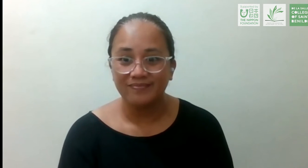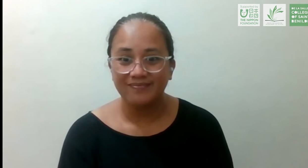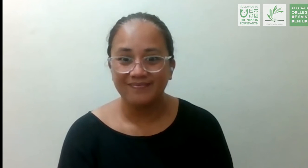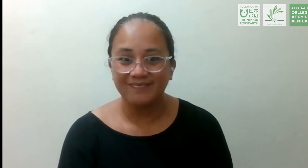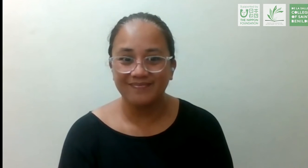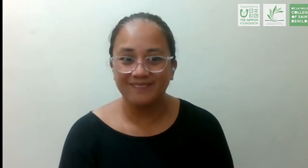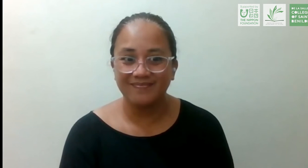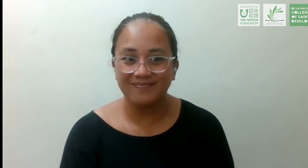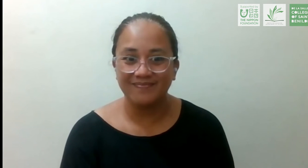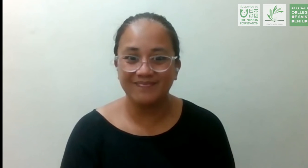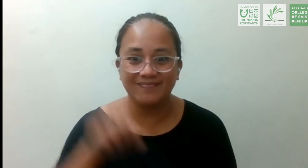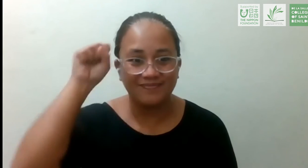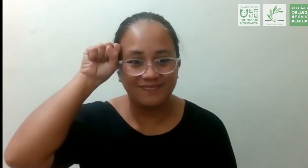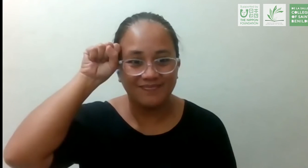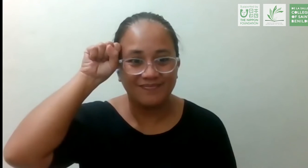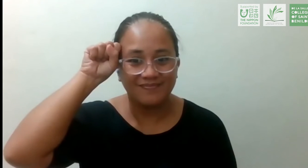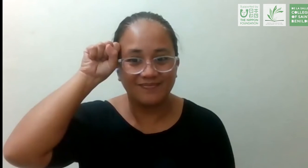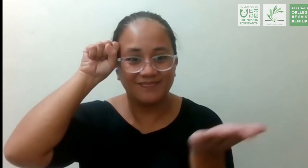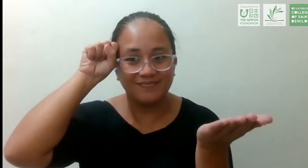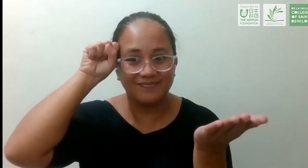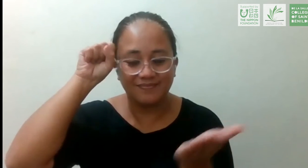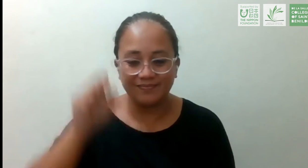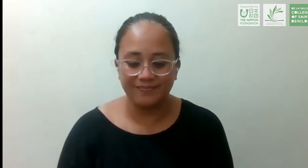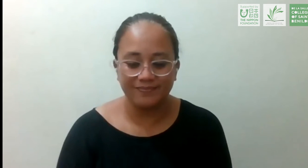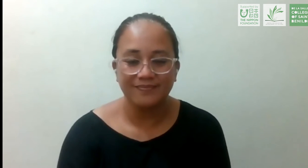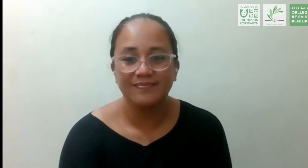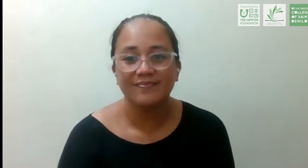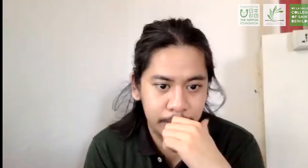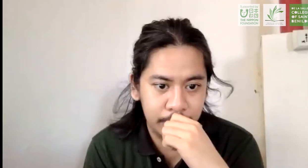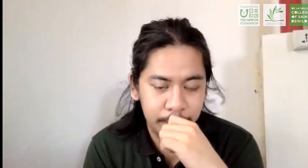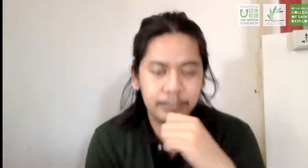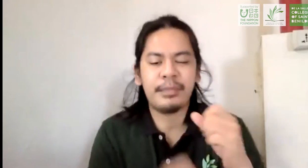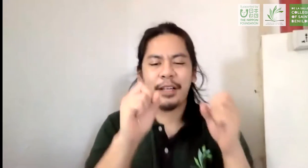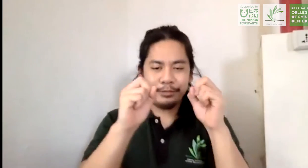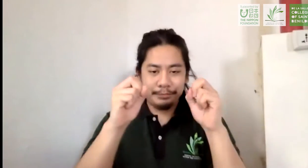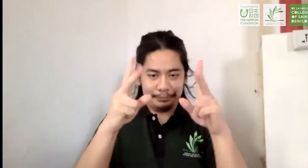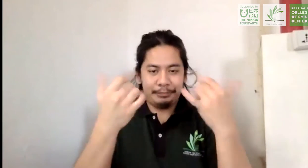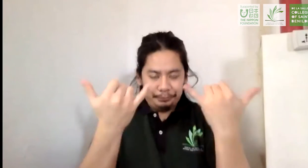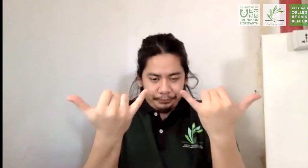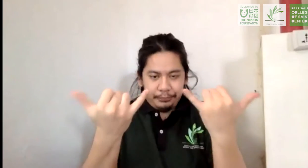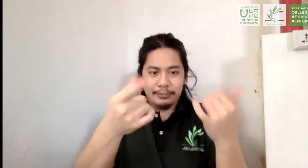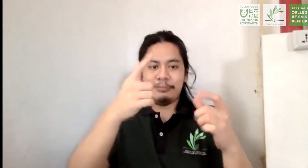Shaq has his hand up. Okay, yes. Yes, either one.